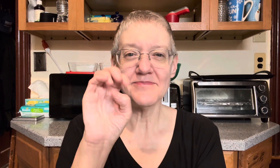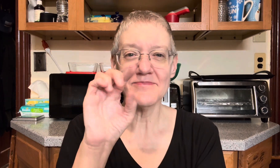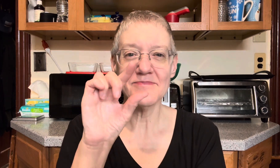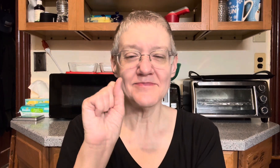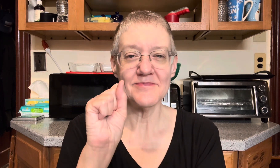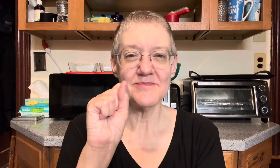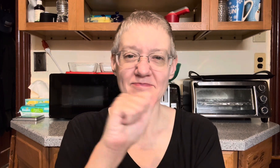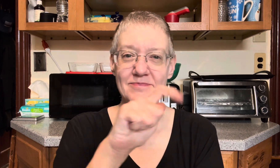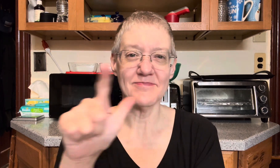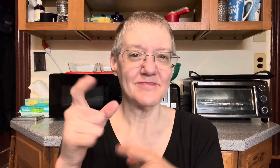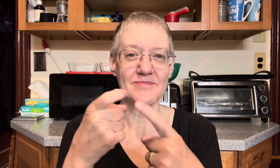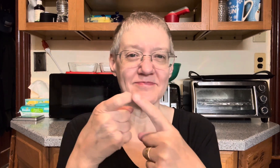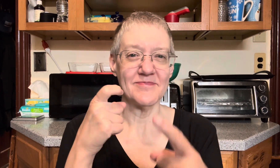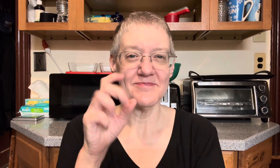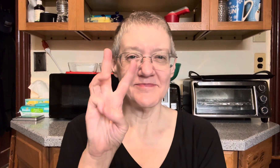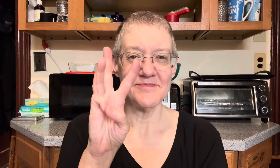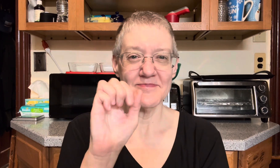and some chicken legs, and it's all from Walmart.